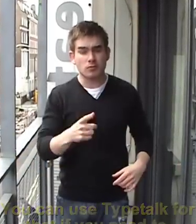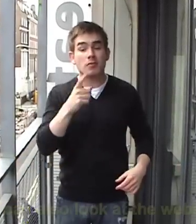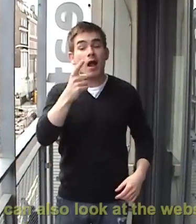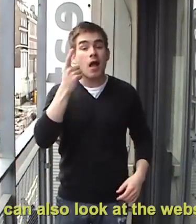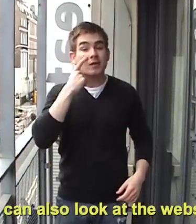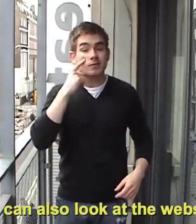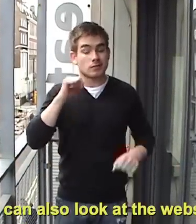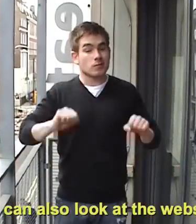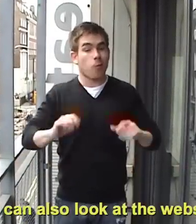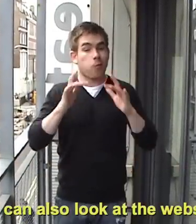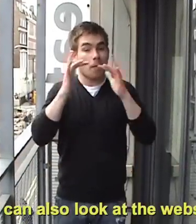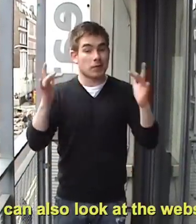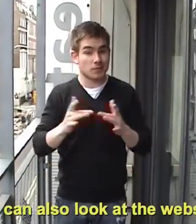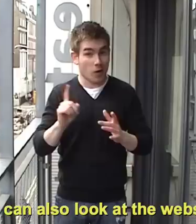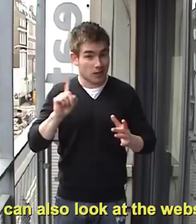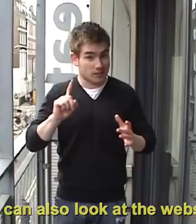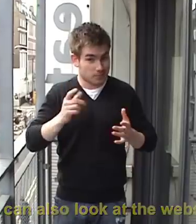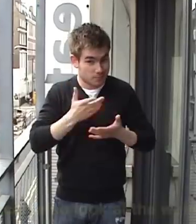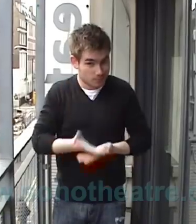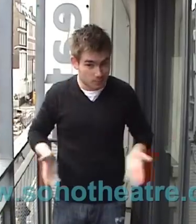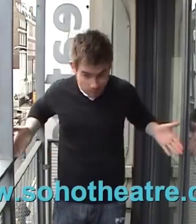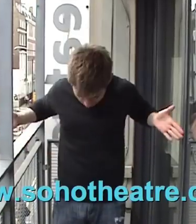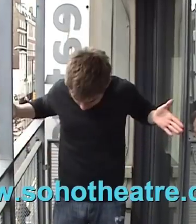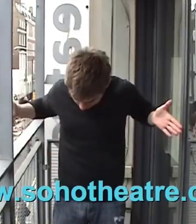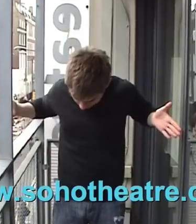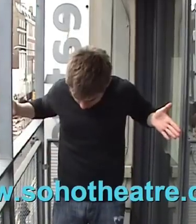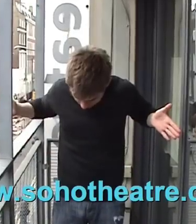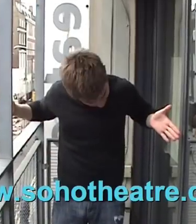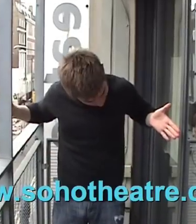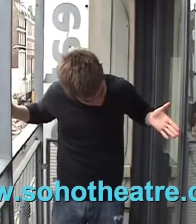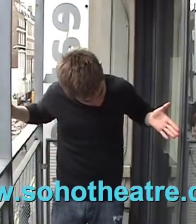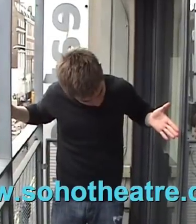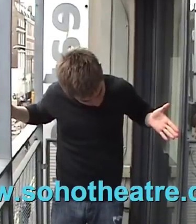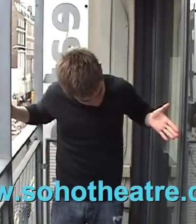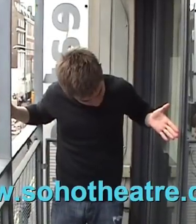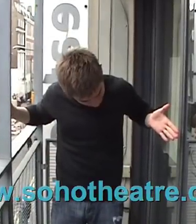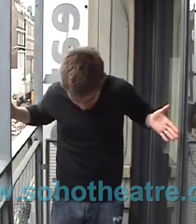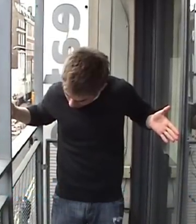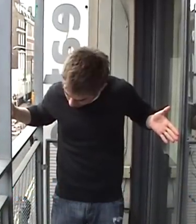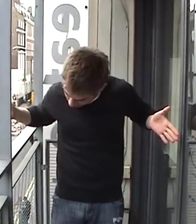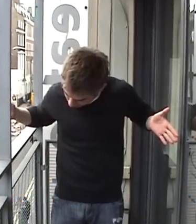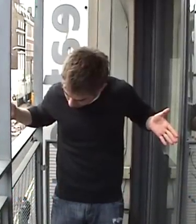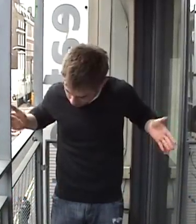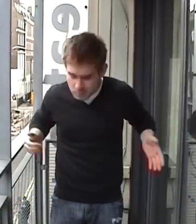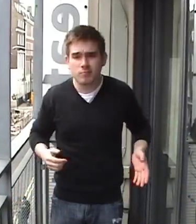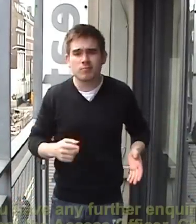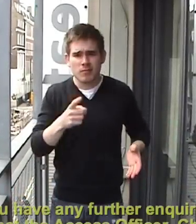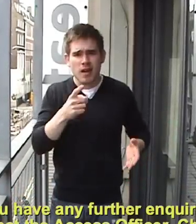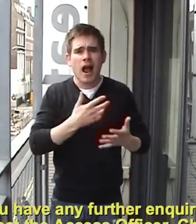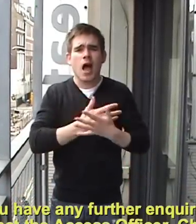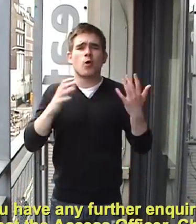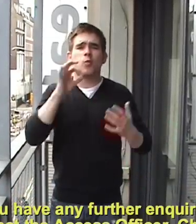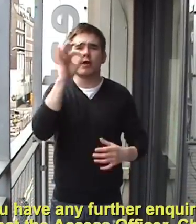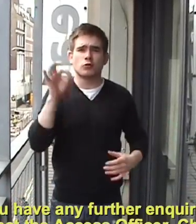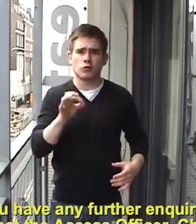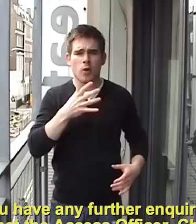TypeTalk for that if you need to. You can also look at the website, www.sohotheatre.com. And if you have any further enquiries,